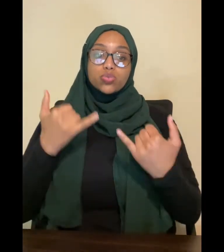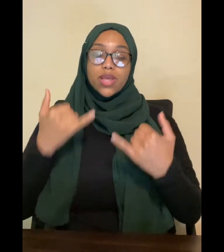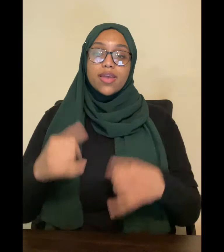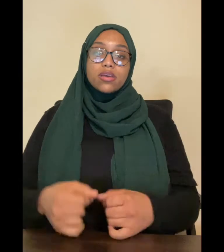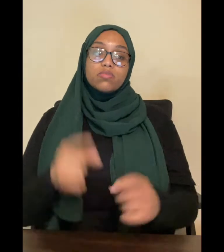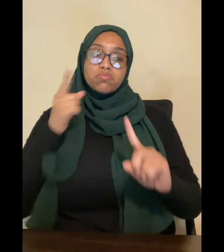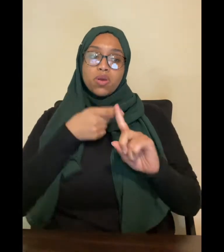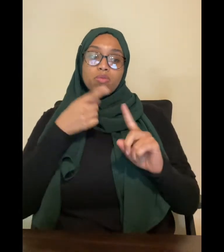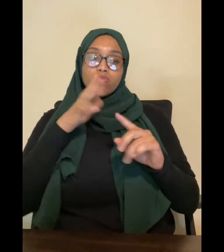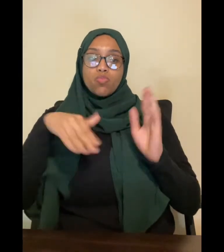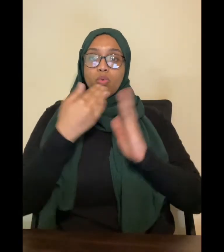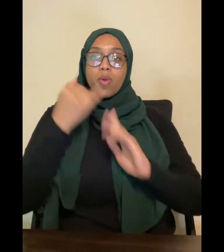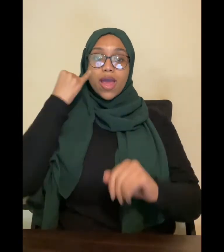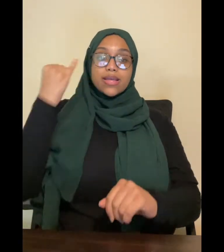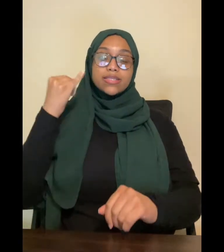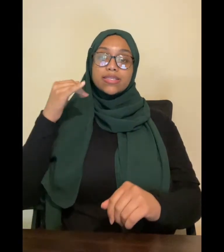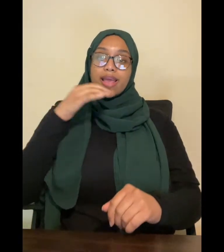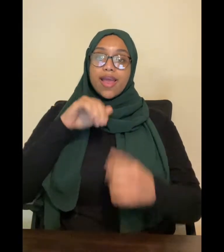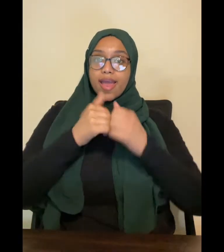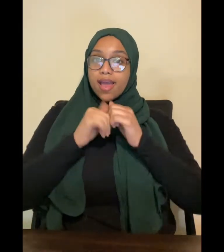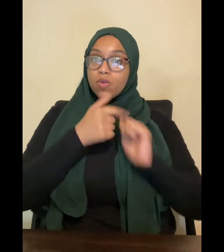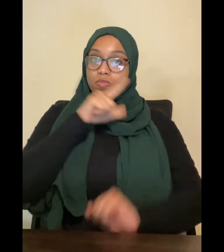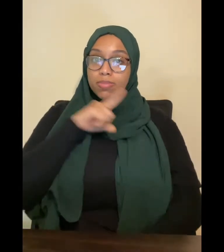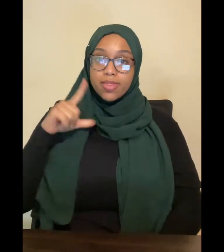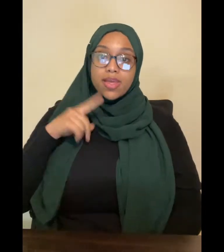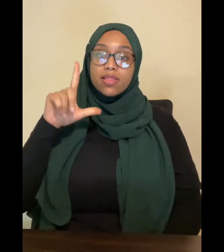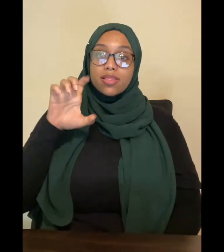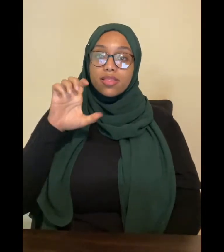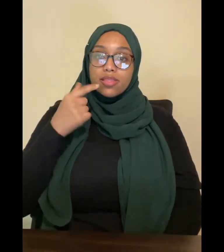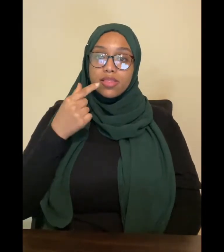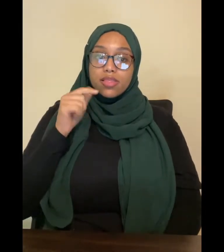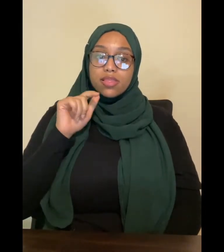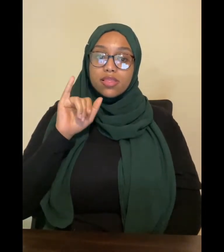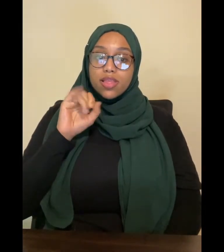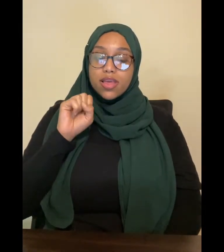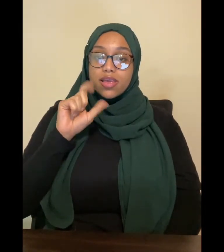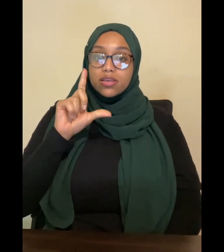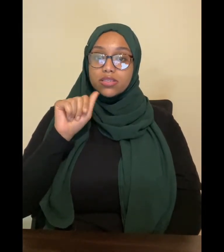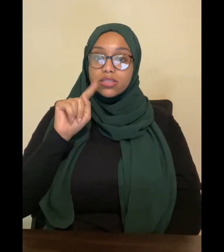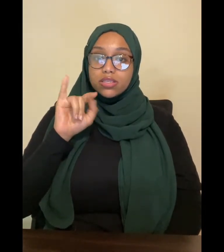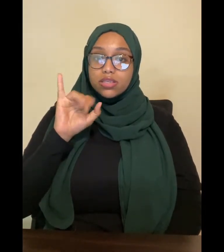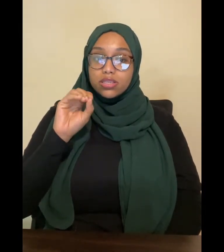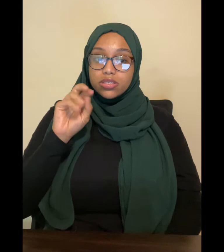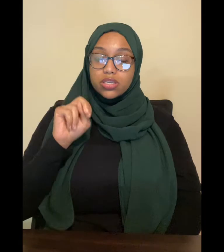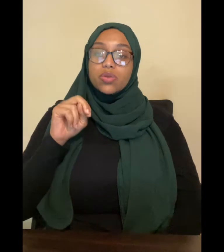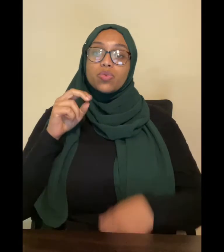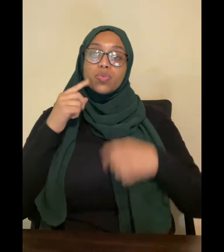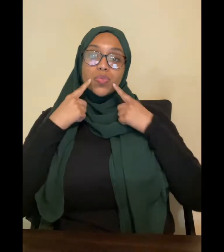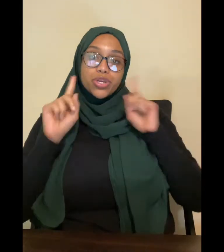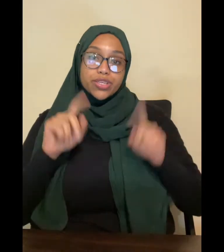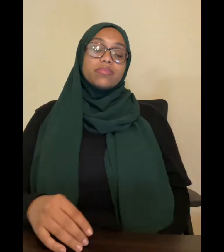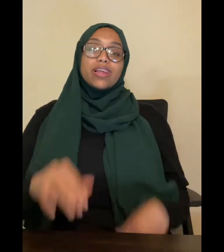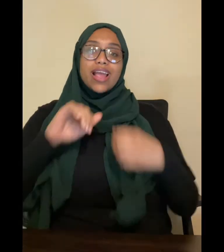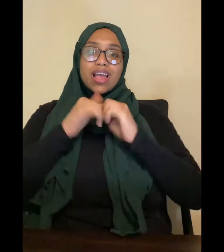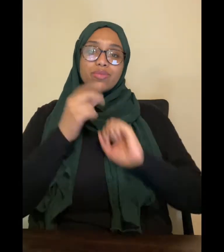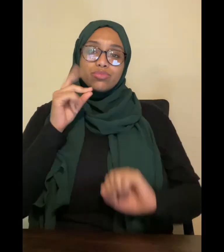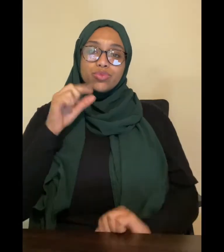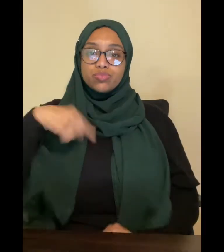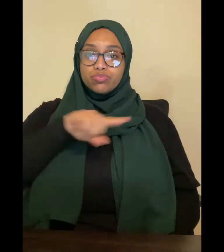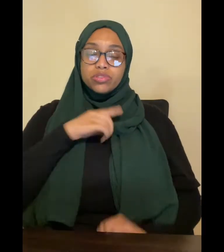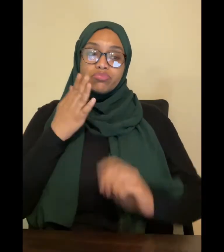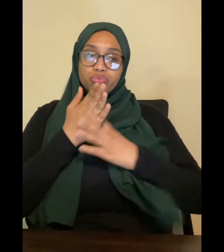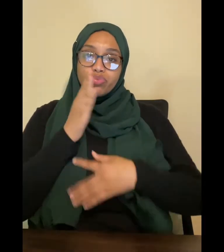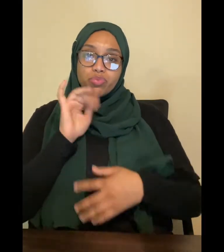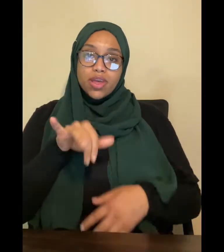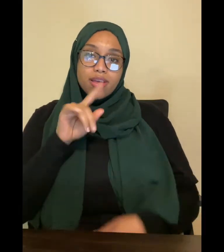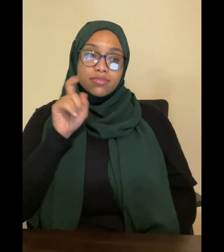today is the whole idea of how do we work on legislation? How do we read it? How do we go